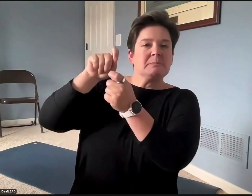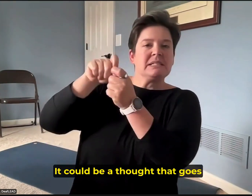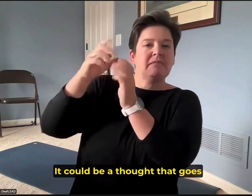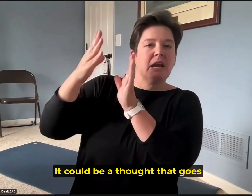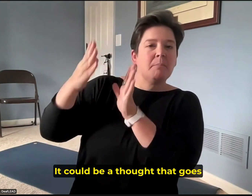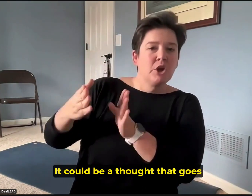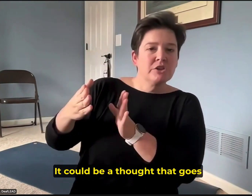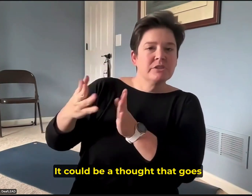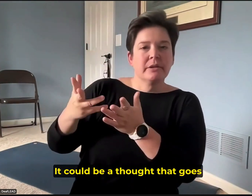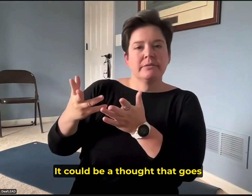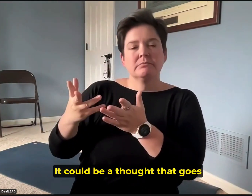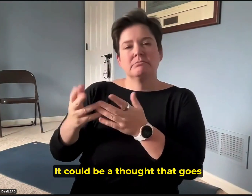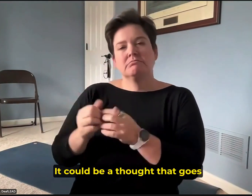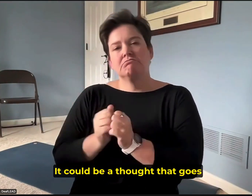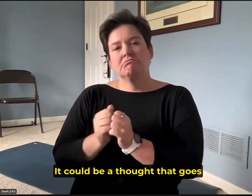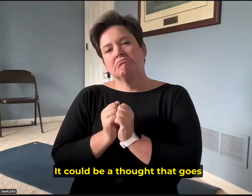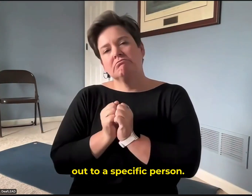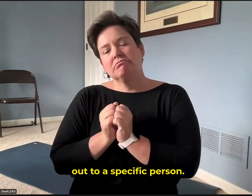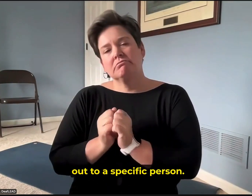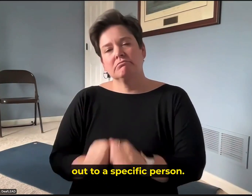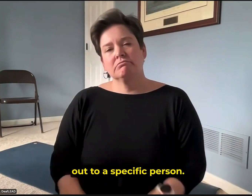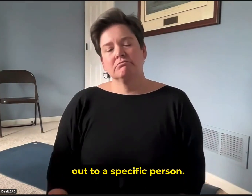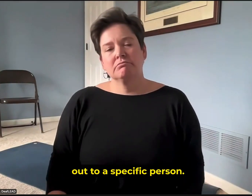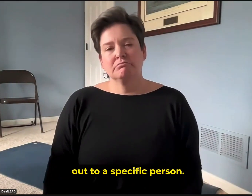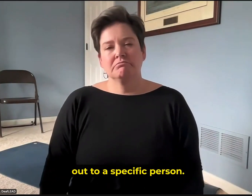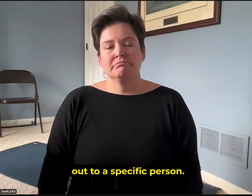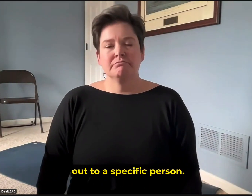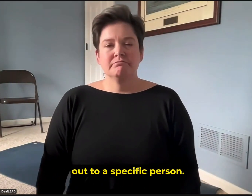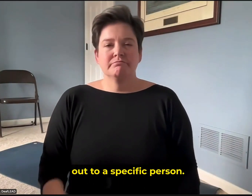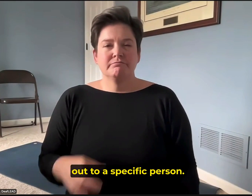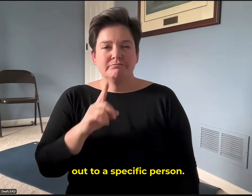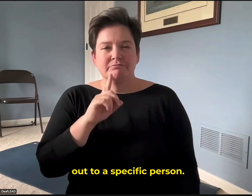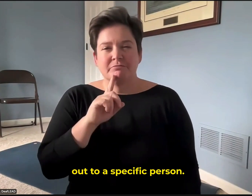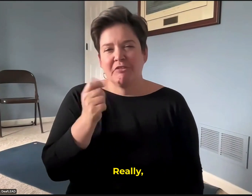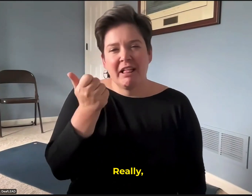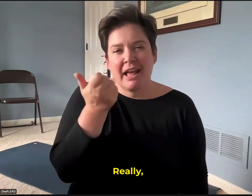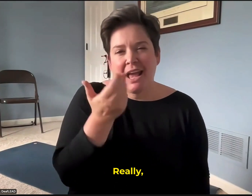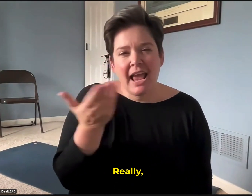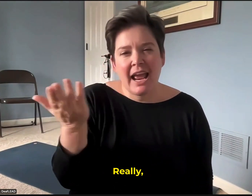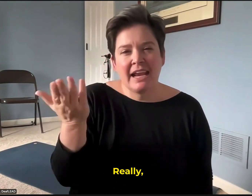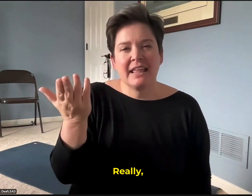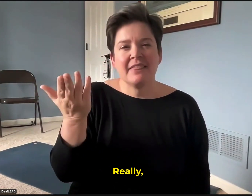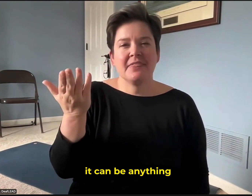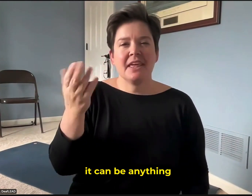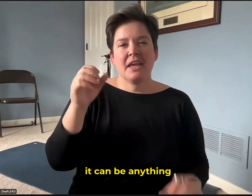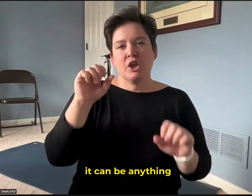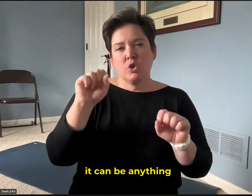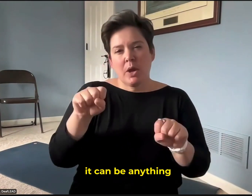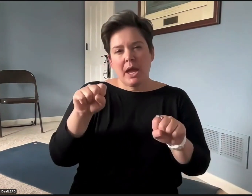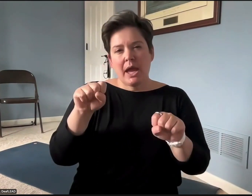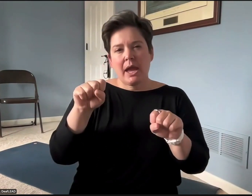It could be a thought that goes out to a specific person. Really, it can be